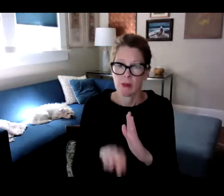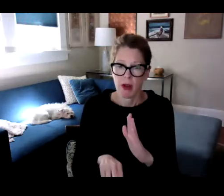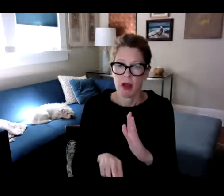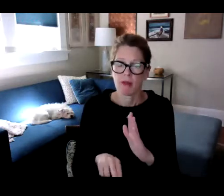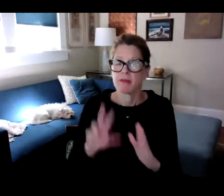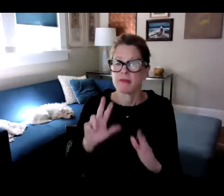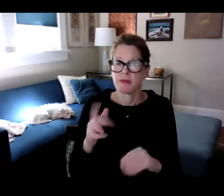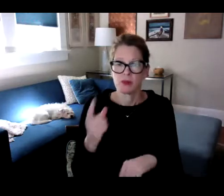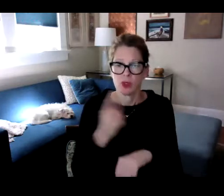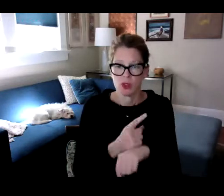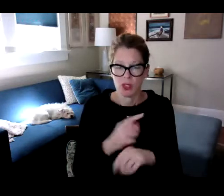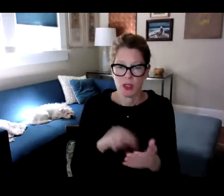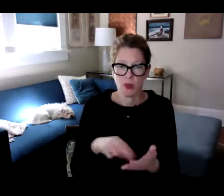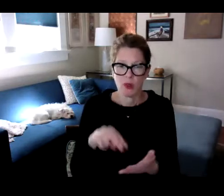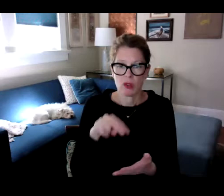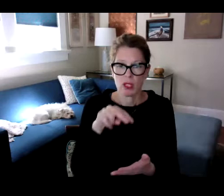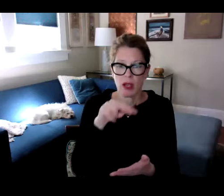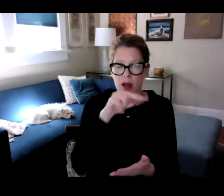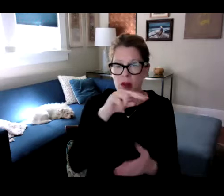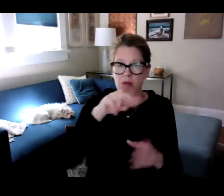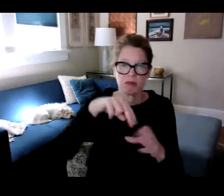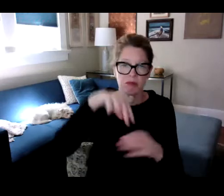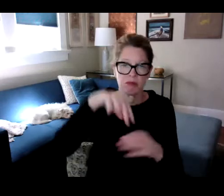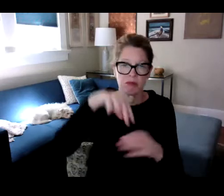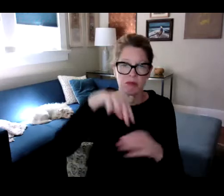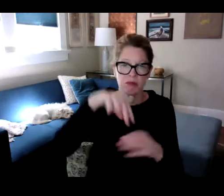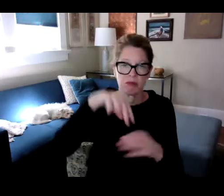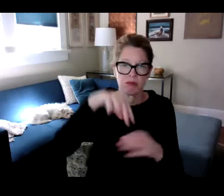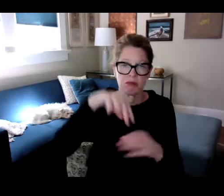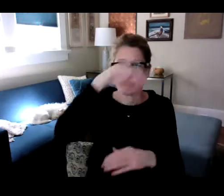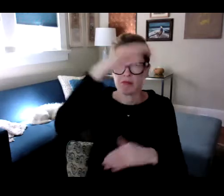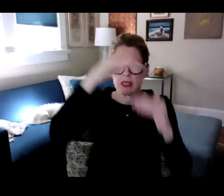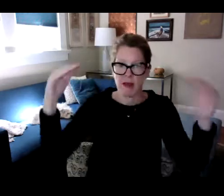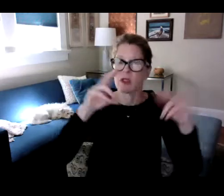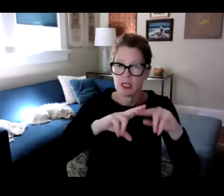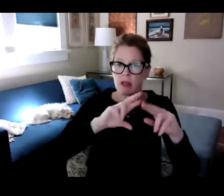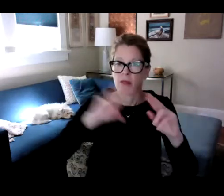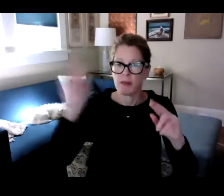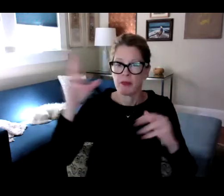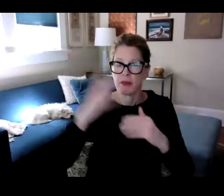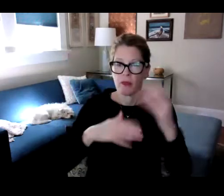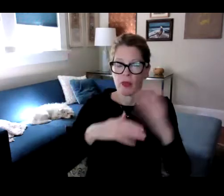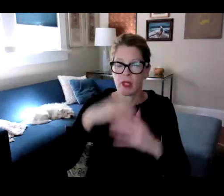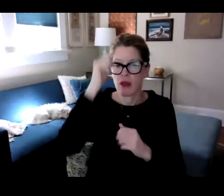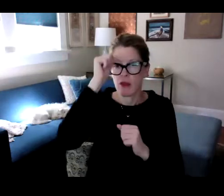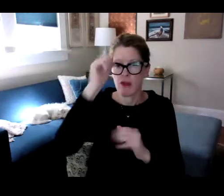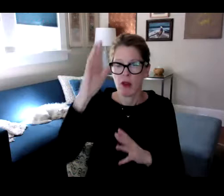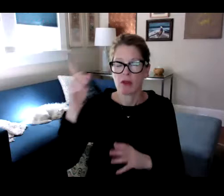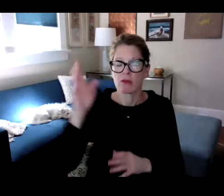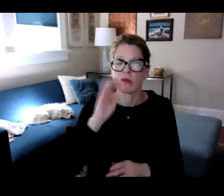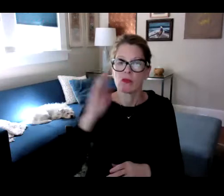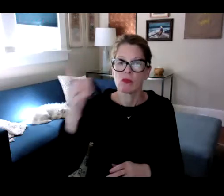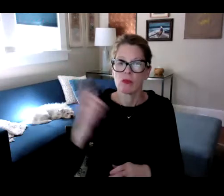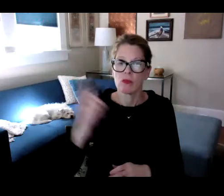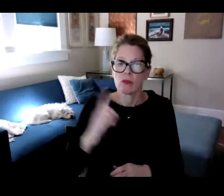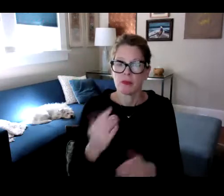he rose again. He ascended into heaven and is seated at the right hand of the Father. He will come again to